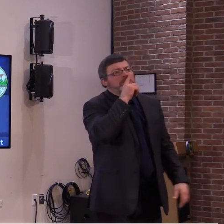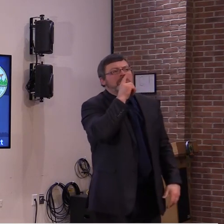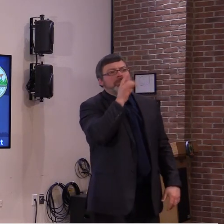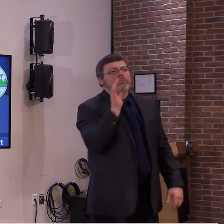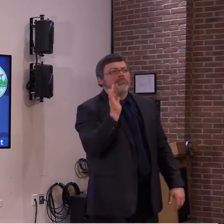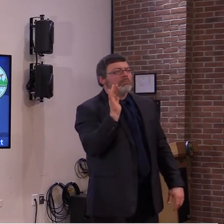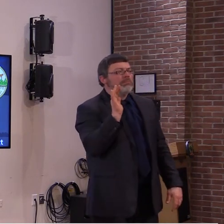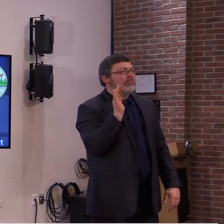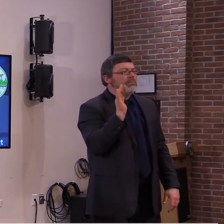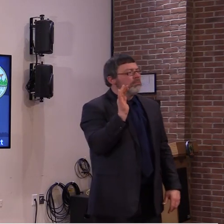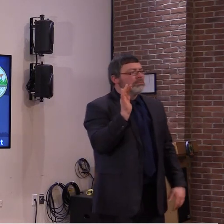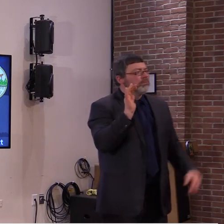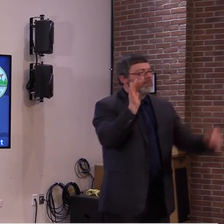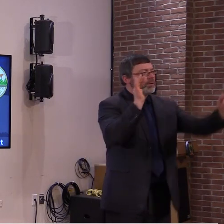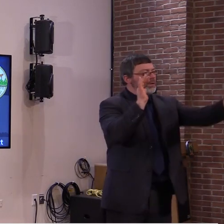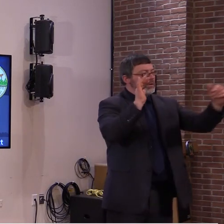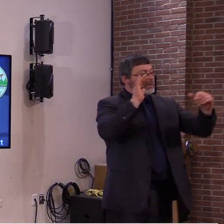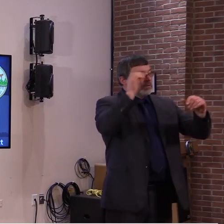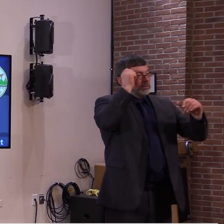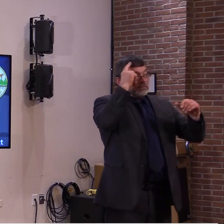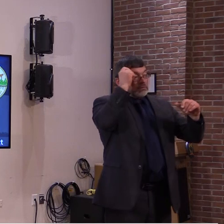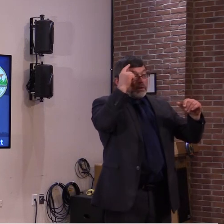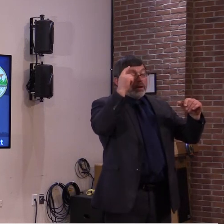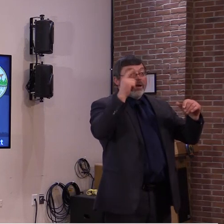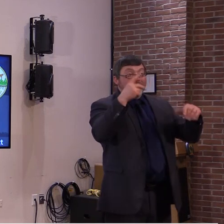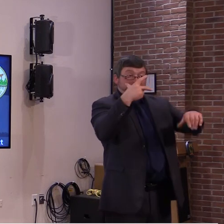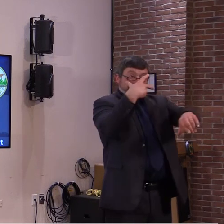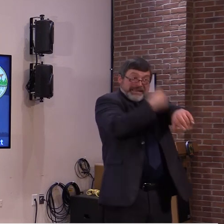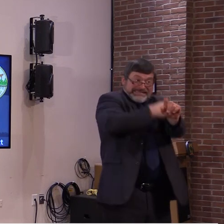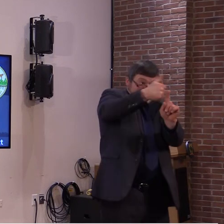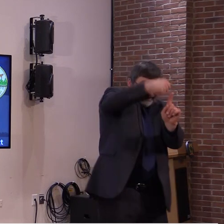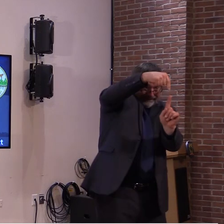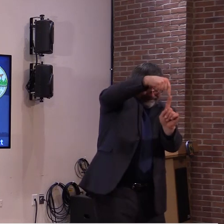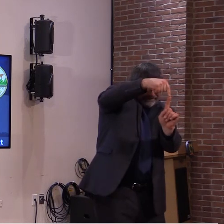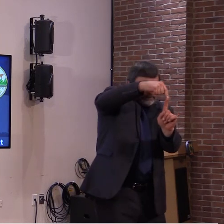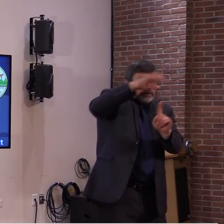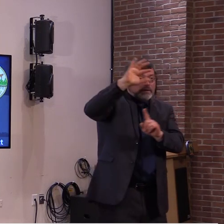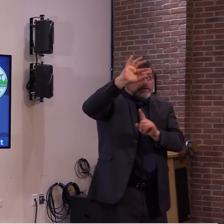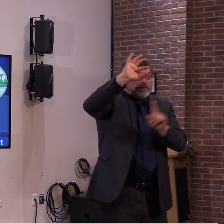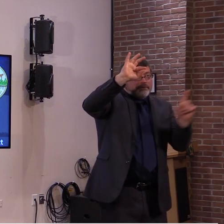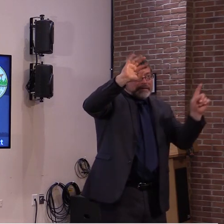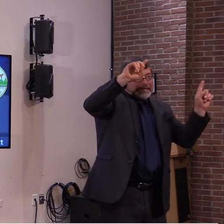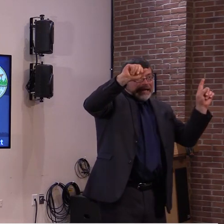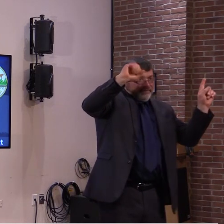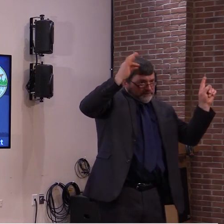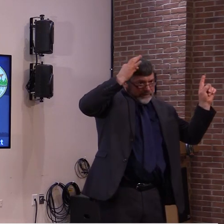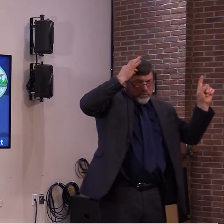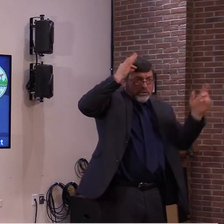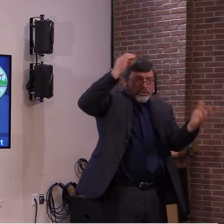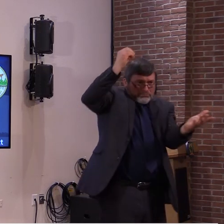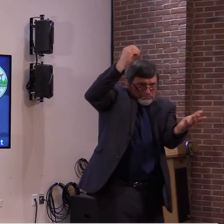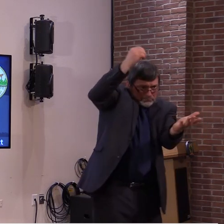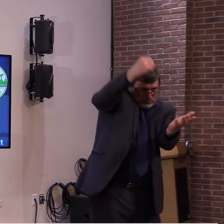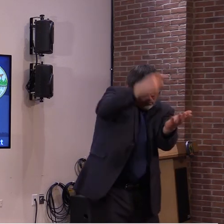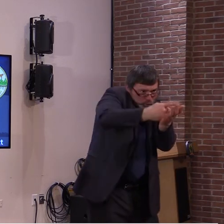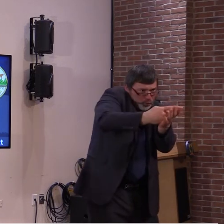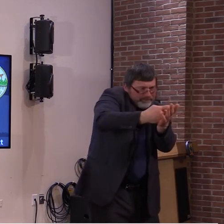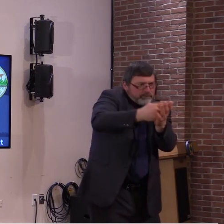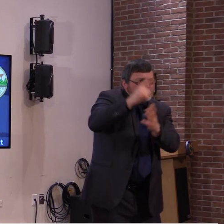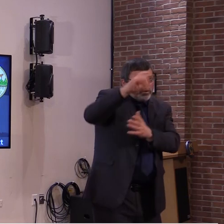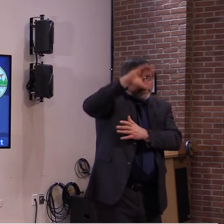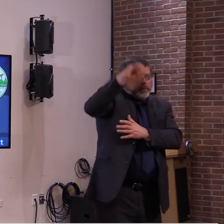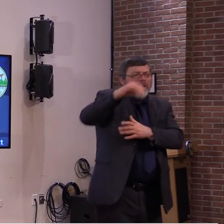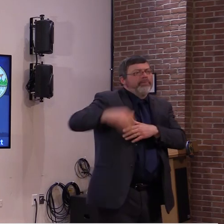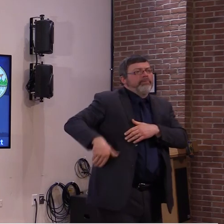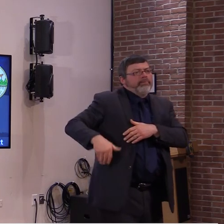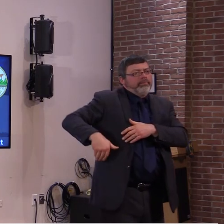actually mandate the use of it. But at the same time, I'm sure there are other avenues we could go